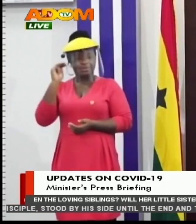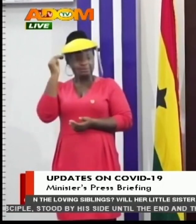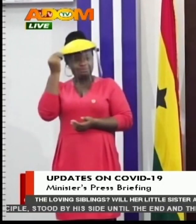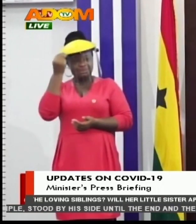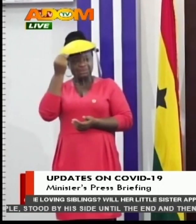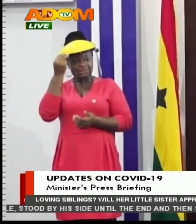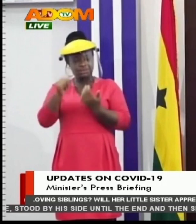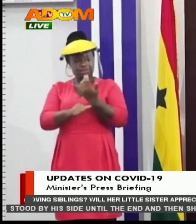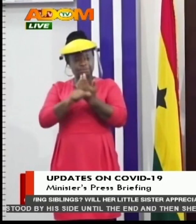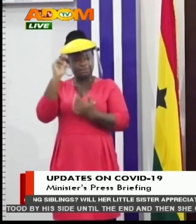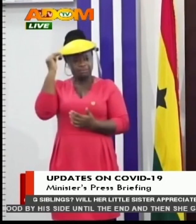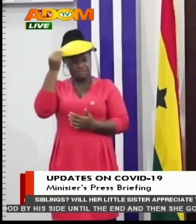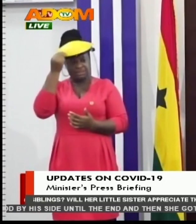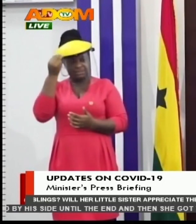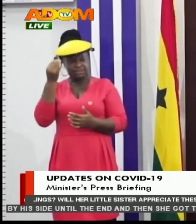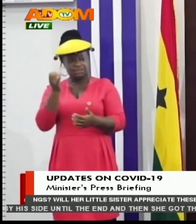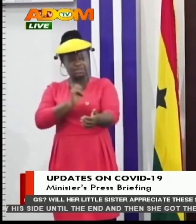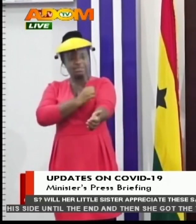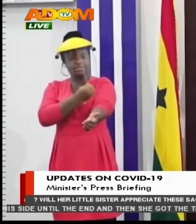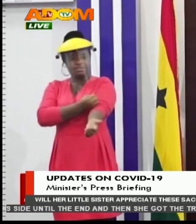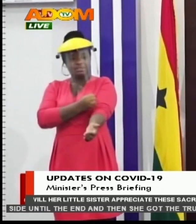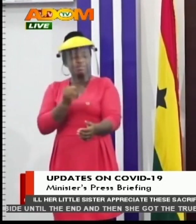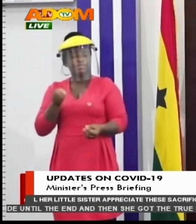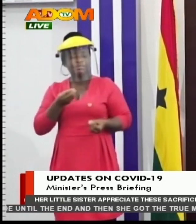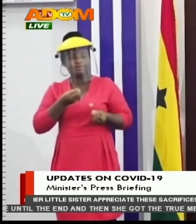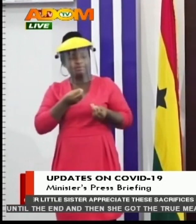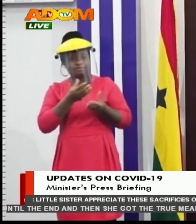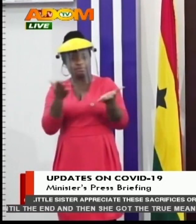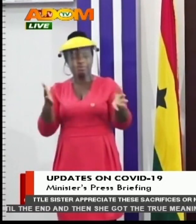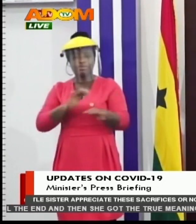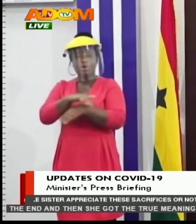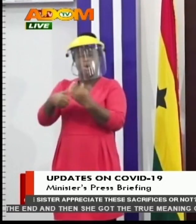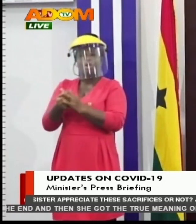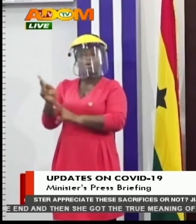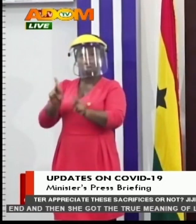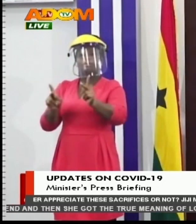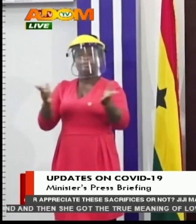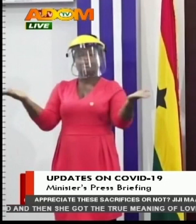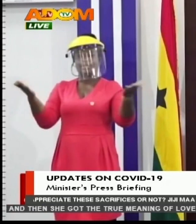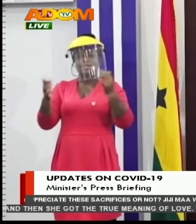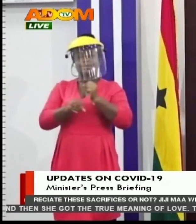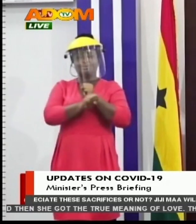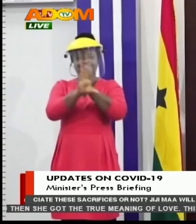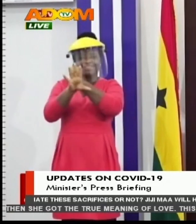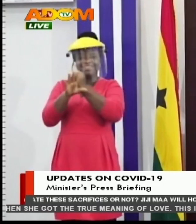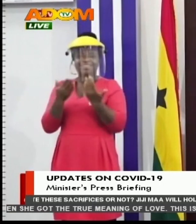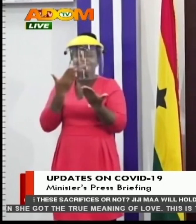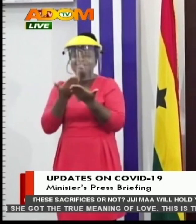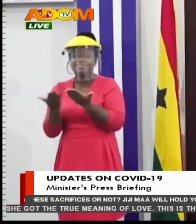Honorable Deputy Minister, Energy and Information. Between the 16th and 17th May, the country has